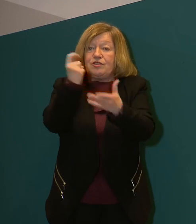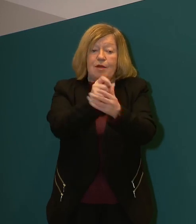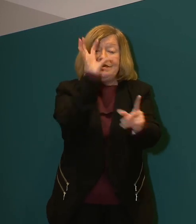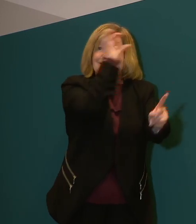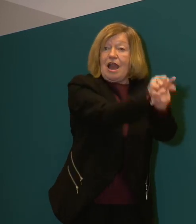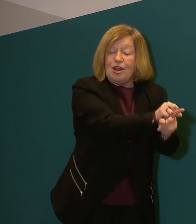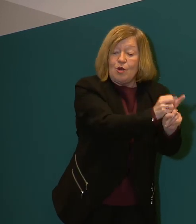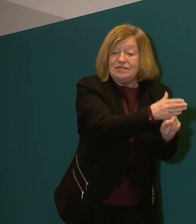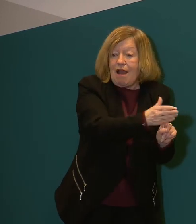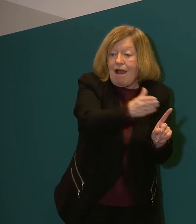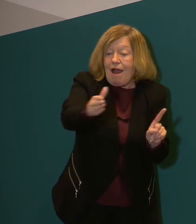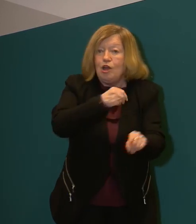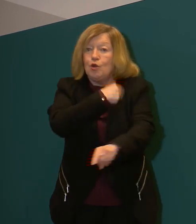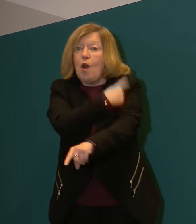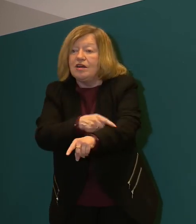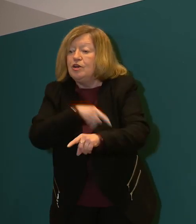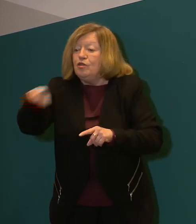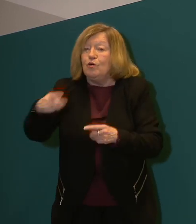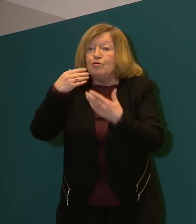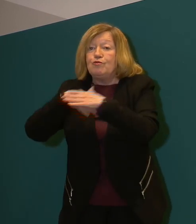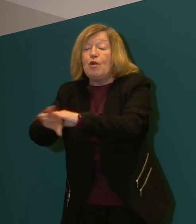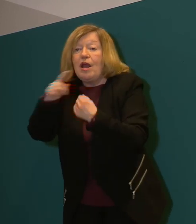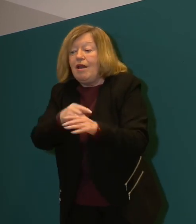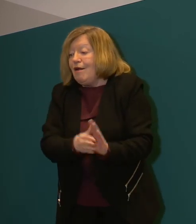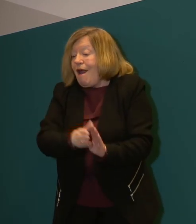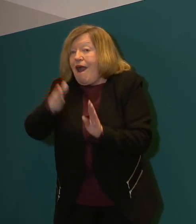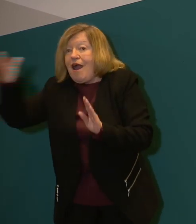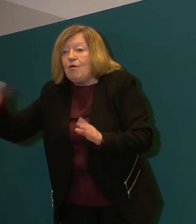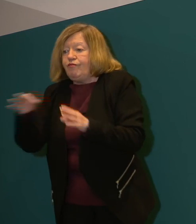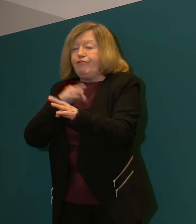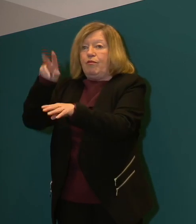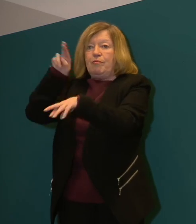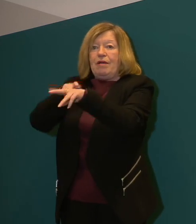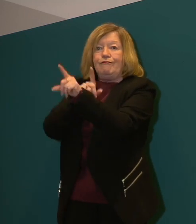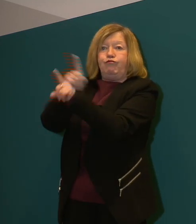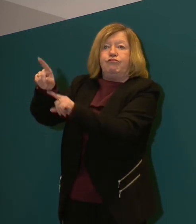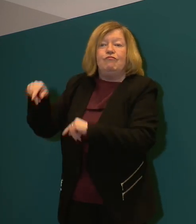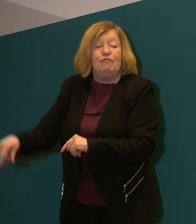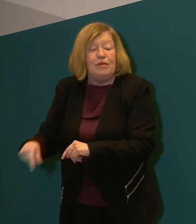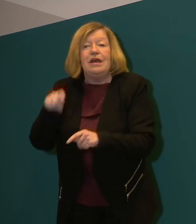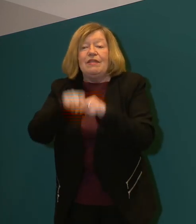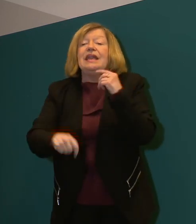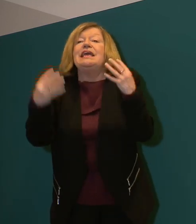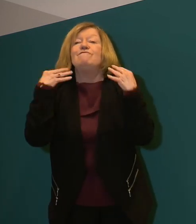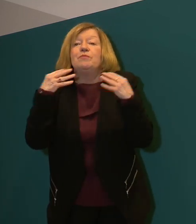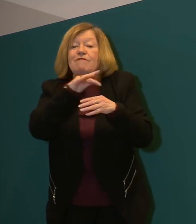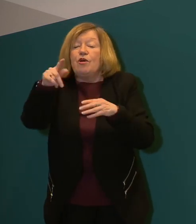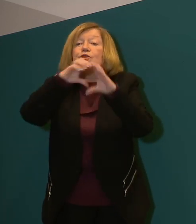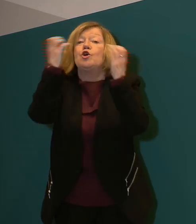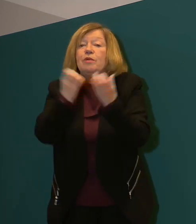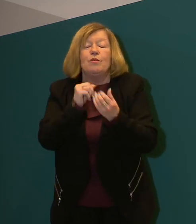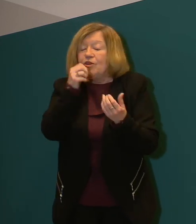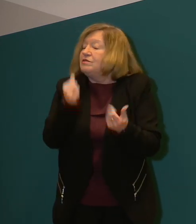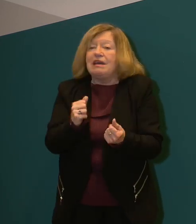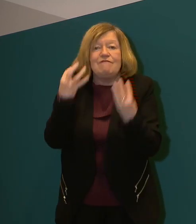community through hospitals for those who are admitted to hospitals right through to the point of recovery, and include also information arising from the community. We don't